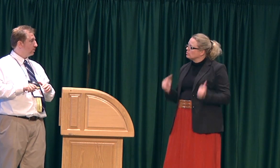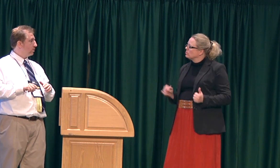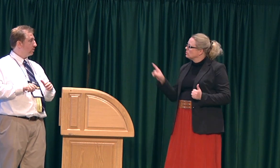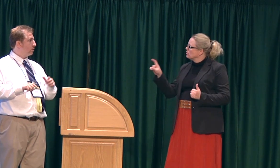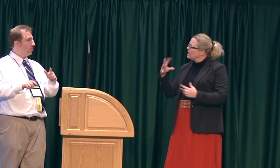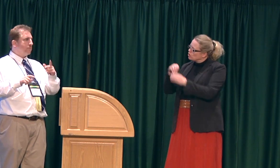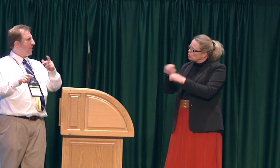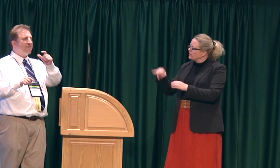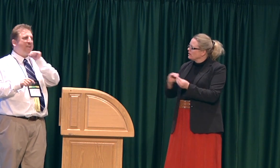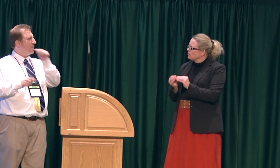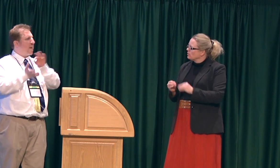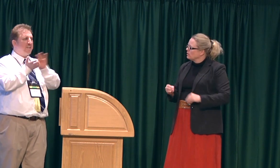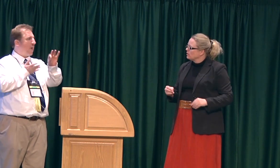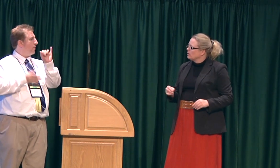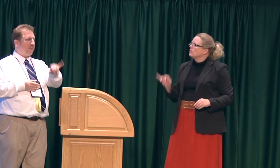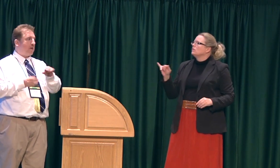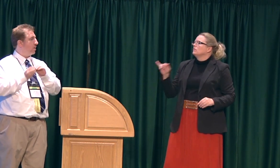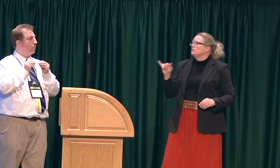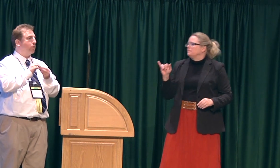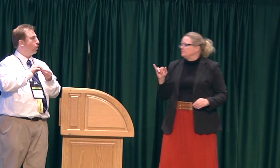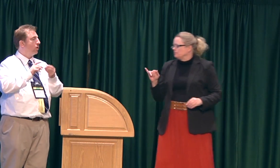What about the aging population?